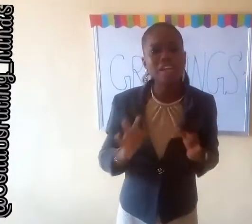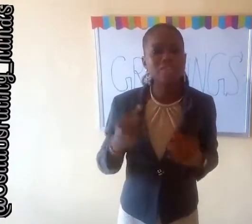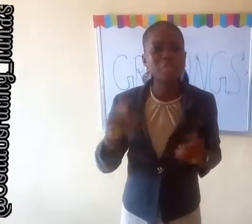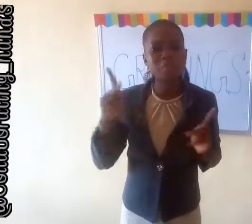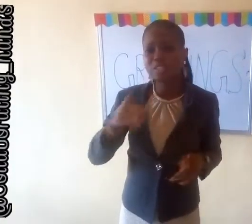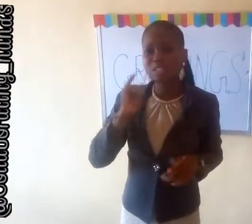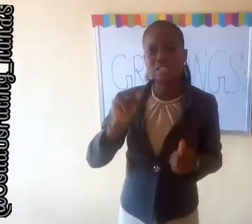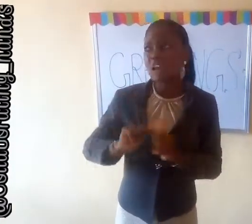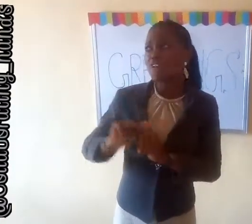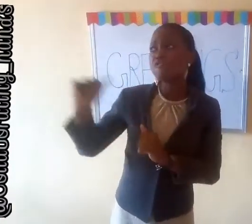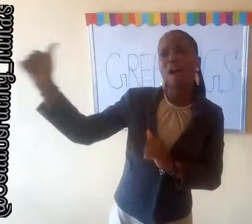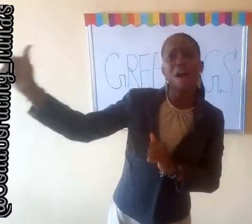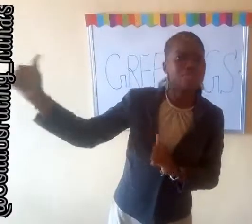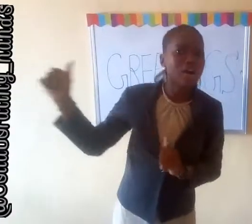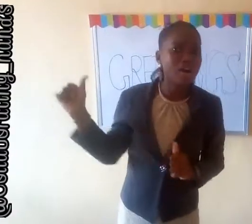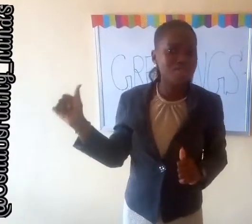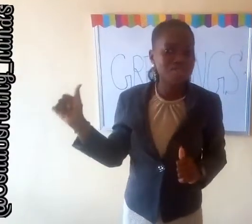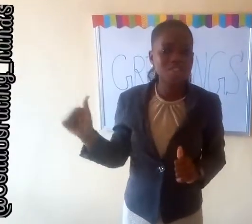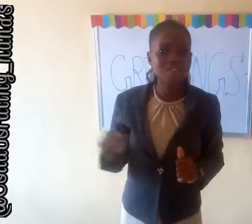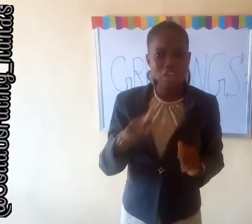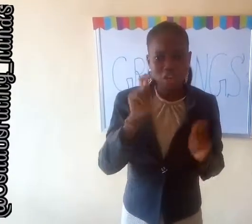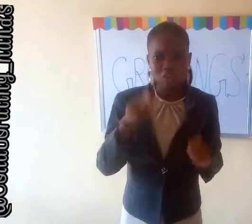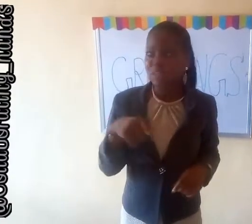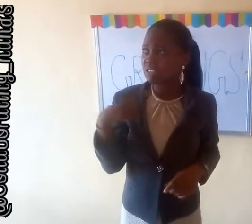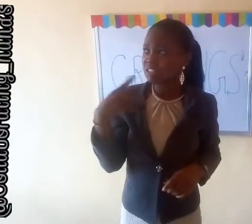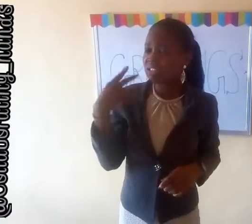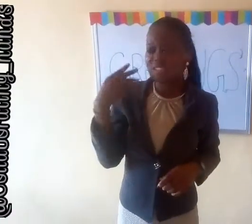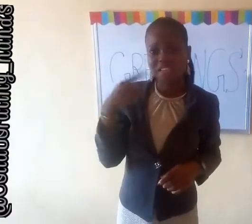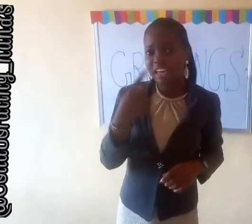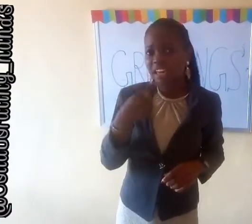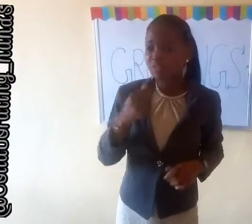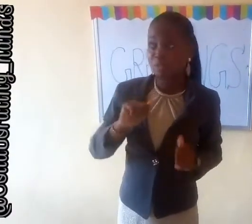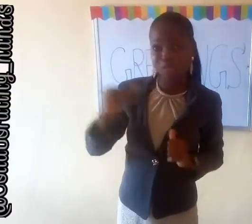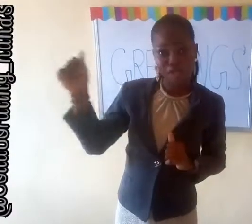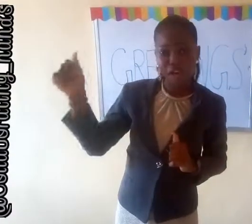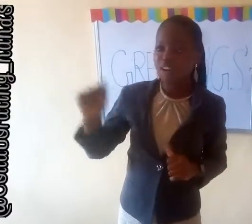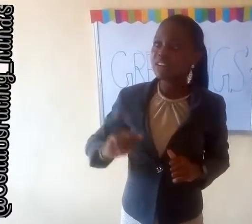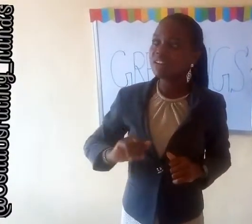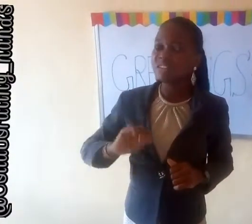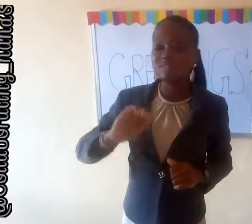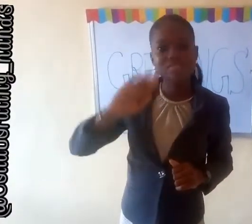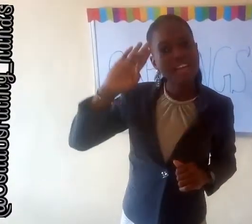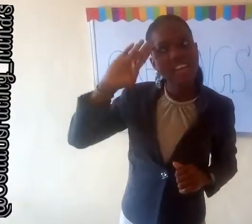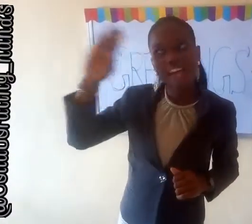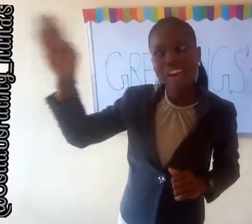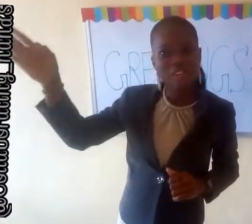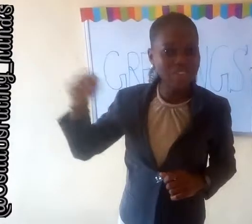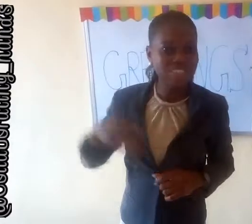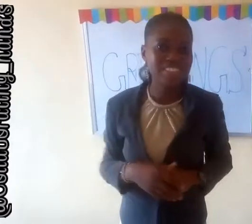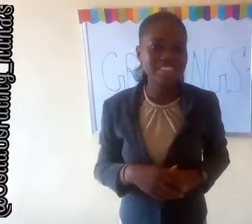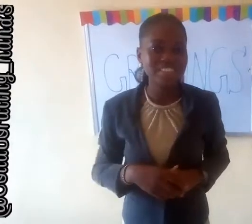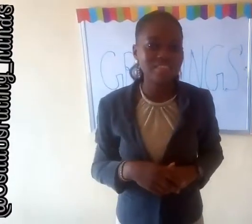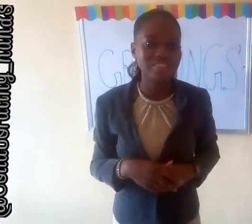If the person is afar, you can say from afar, hello,